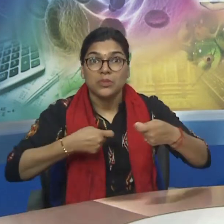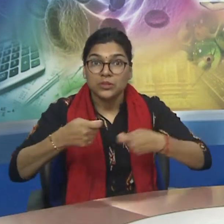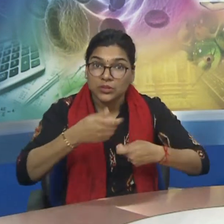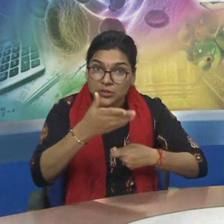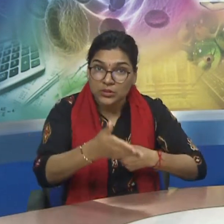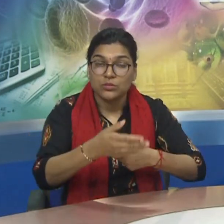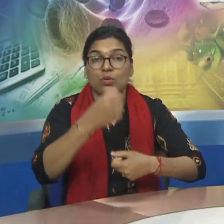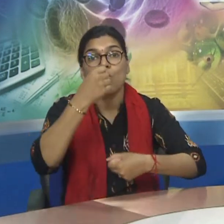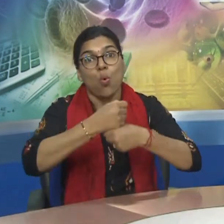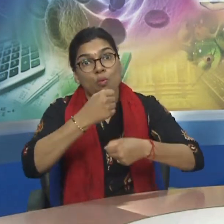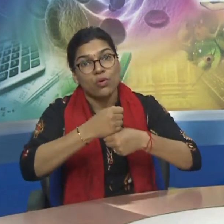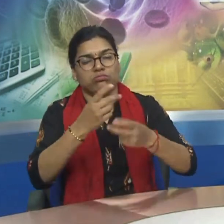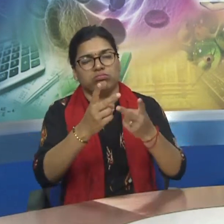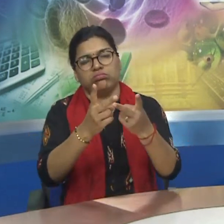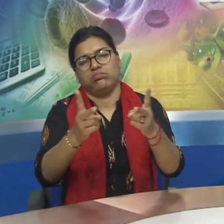more practice, for better